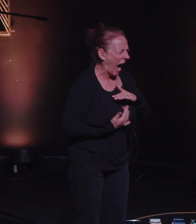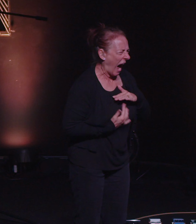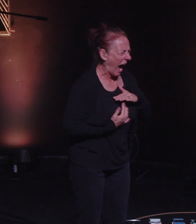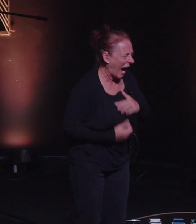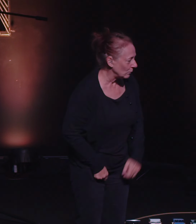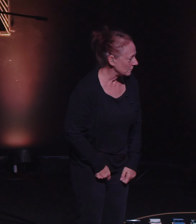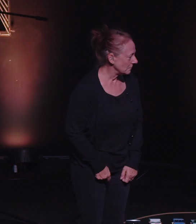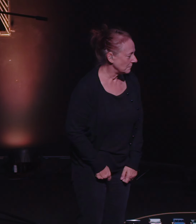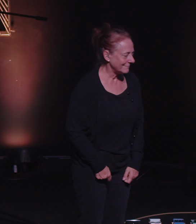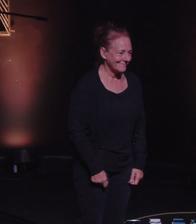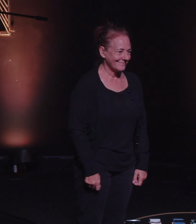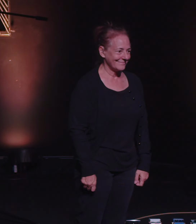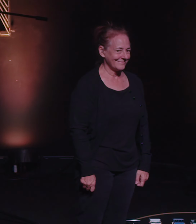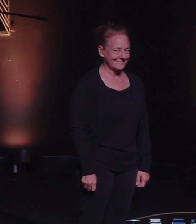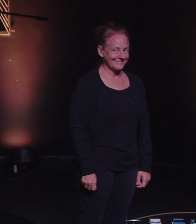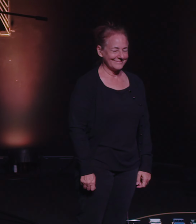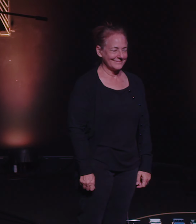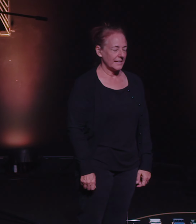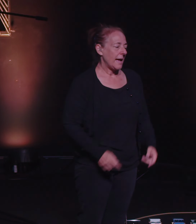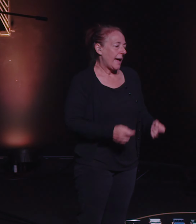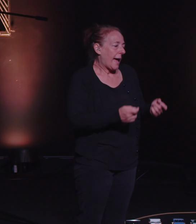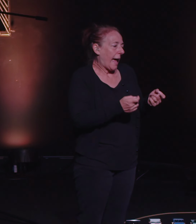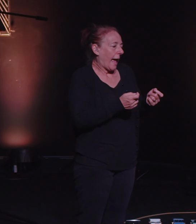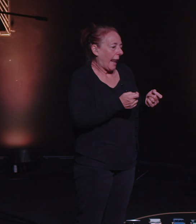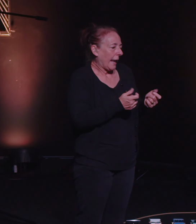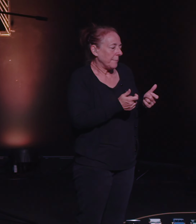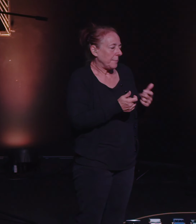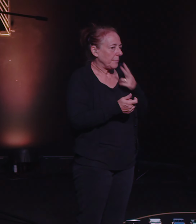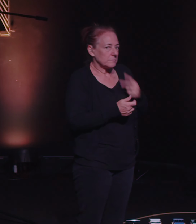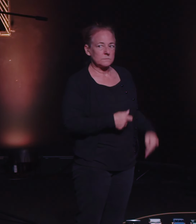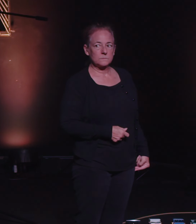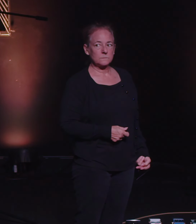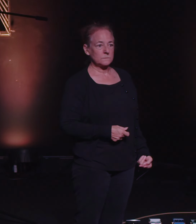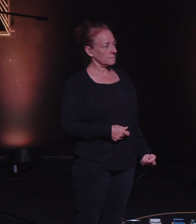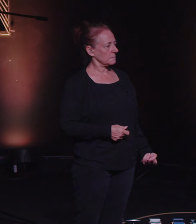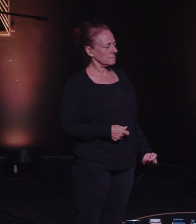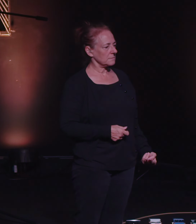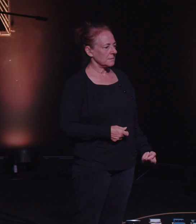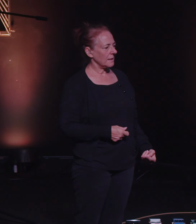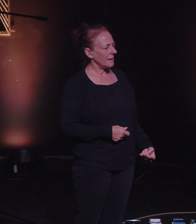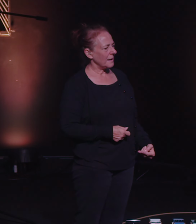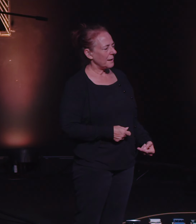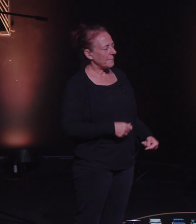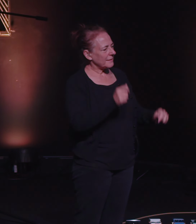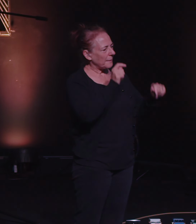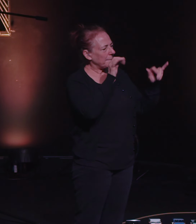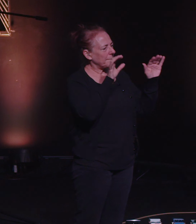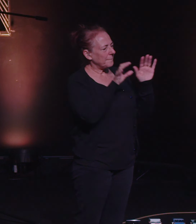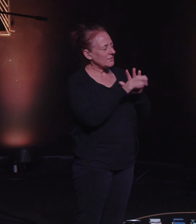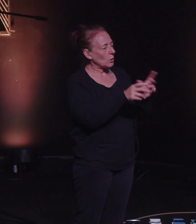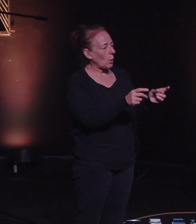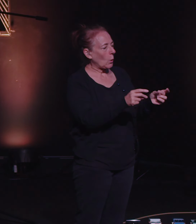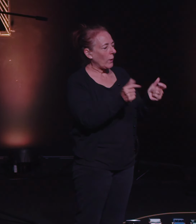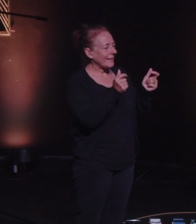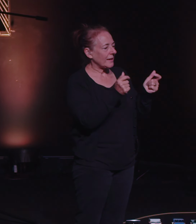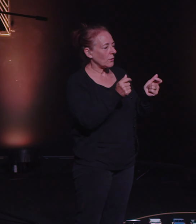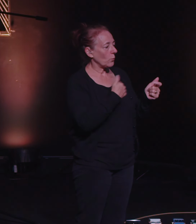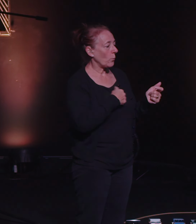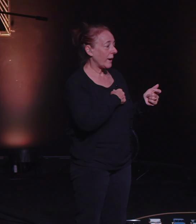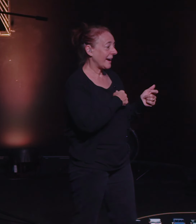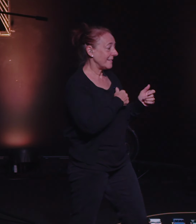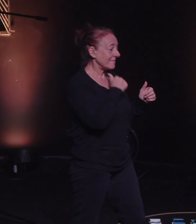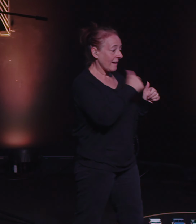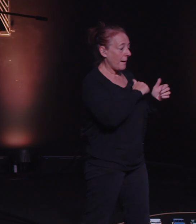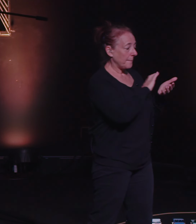Now, I get like a little thing, right? But it's such a picture of how quickly I can